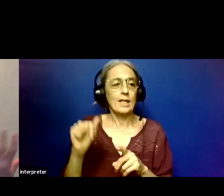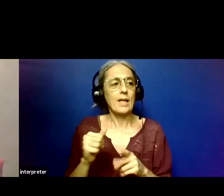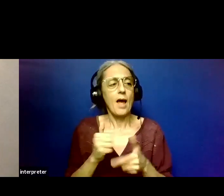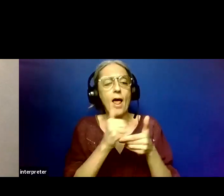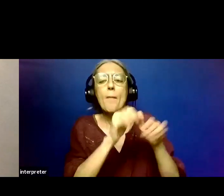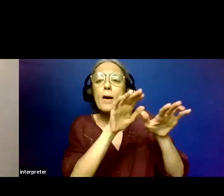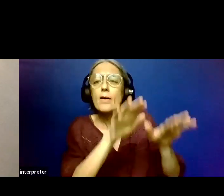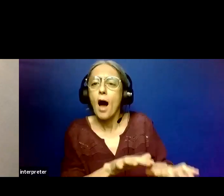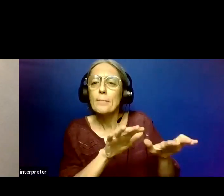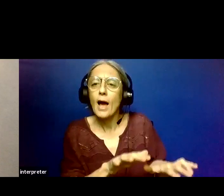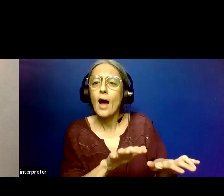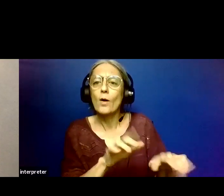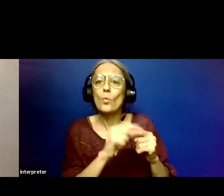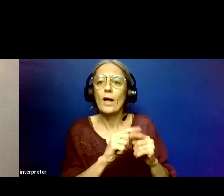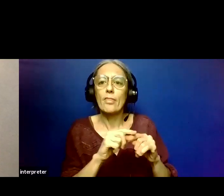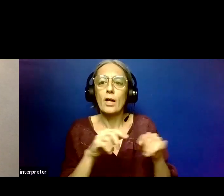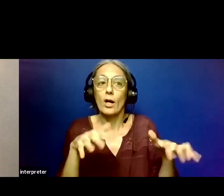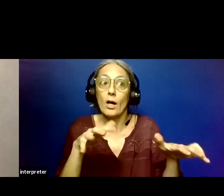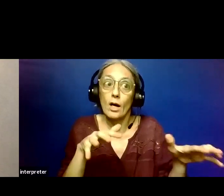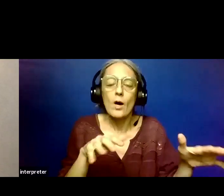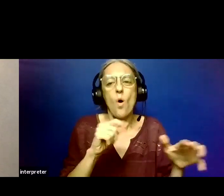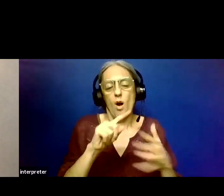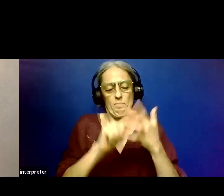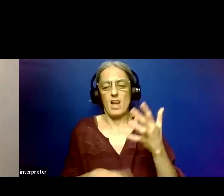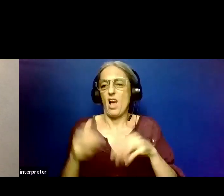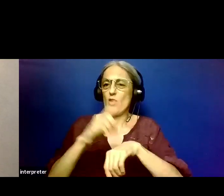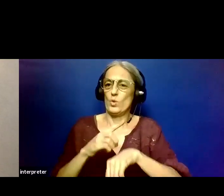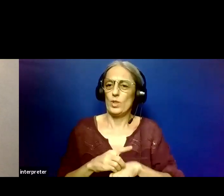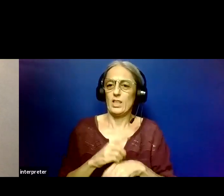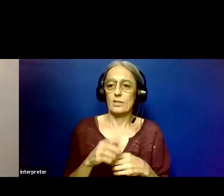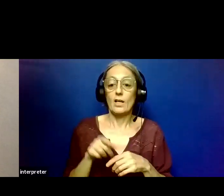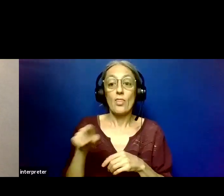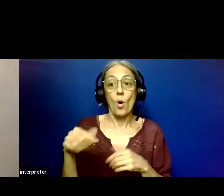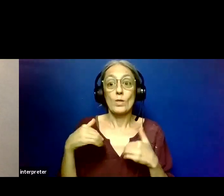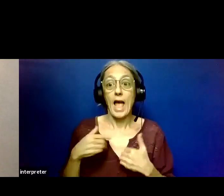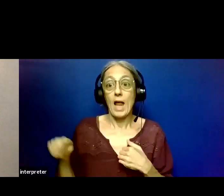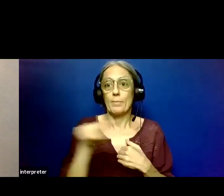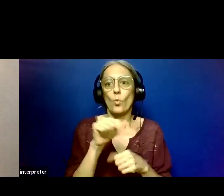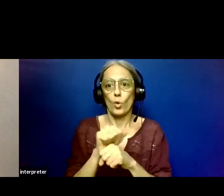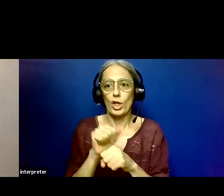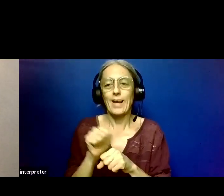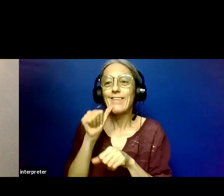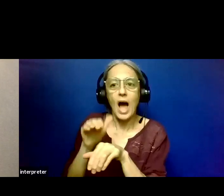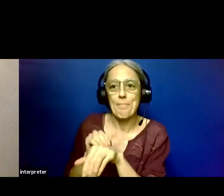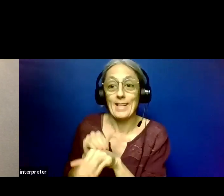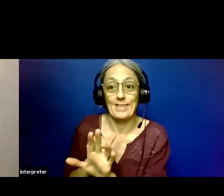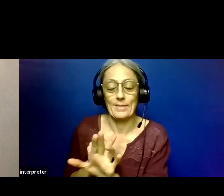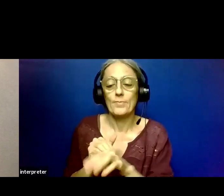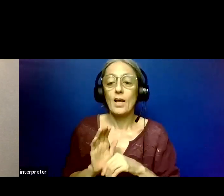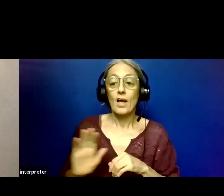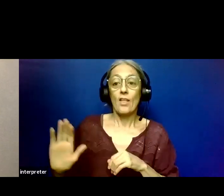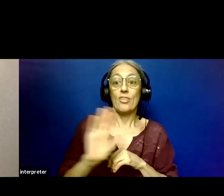performing a myriad of other duties. They are working animals, they are not pets, and the tasks they have been trained to